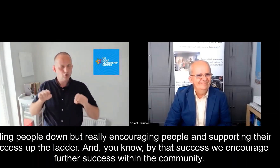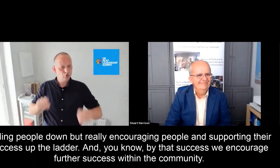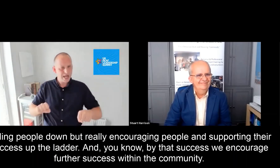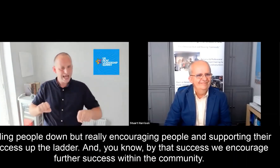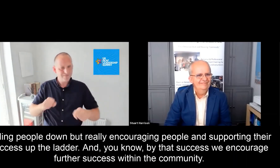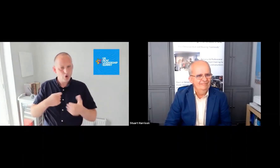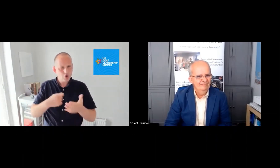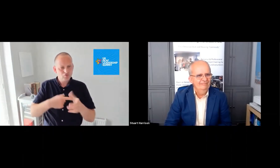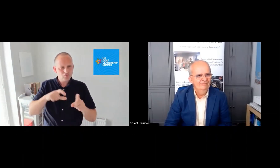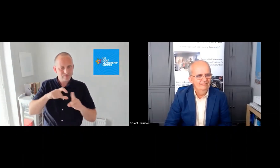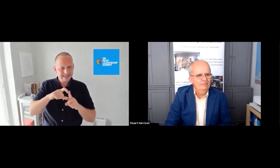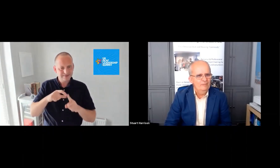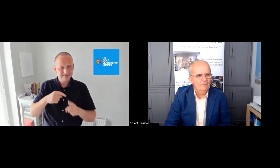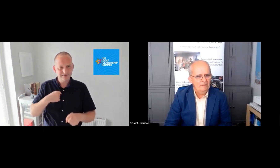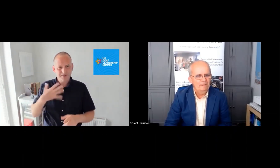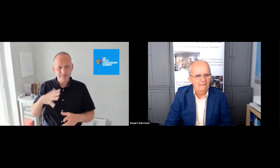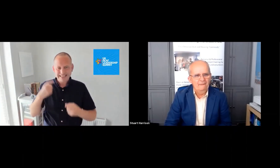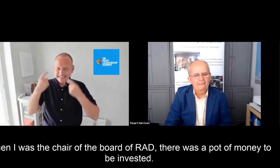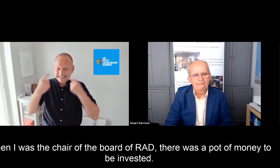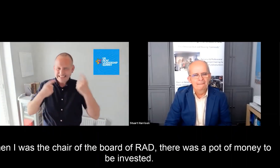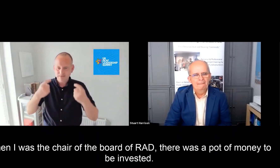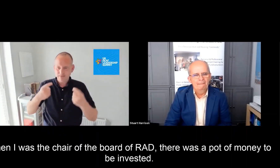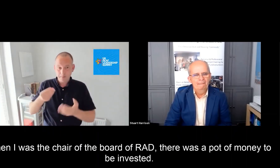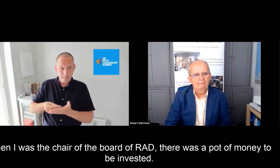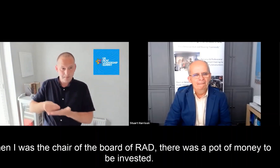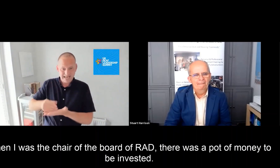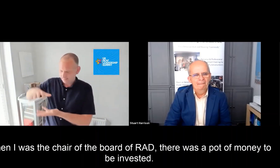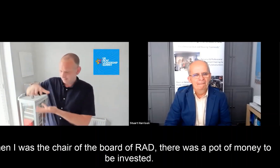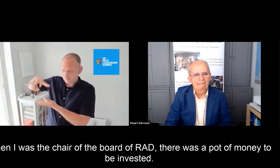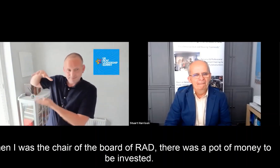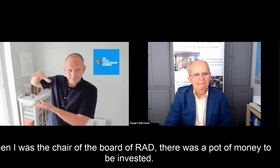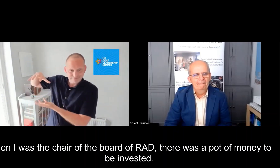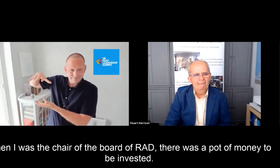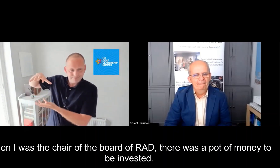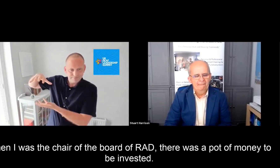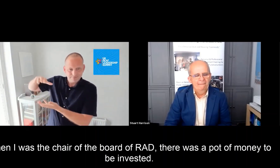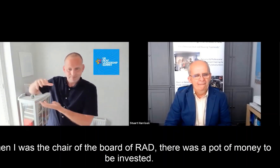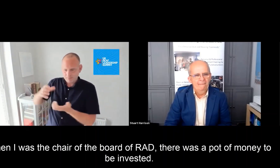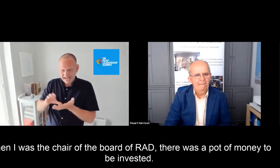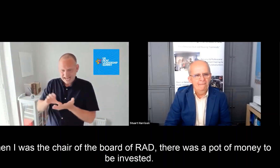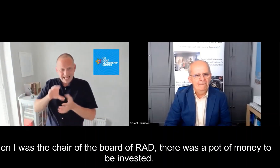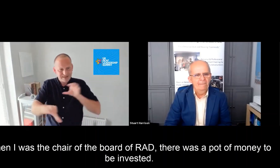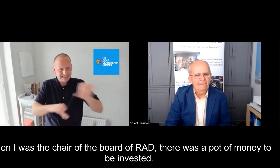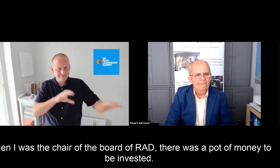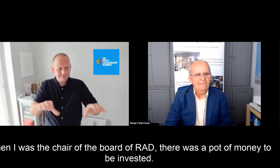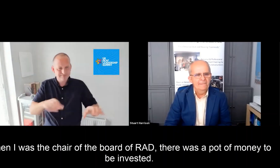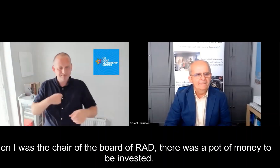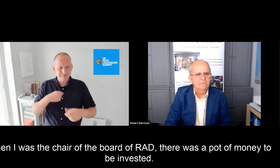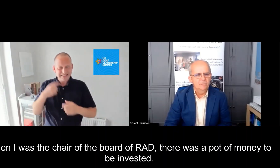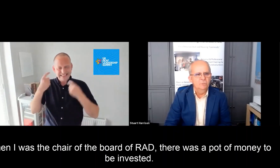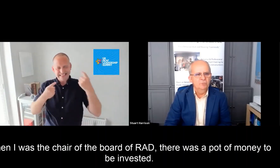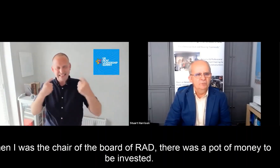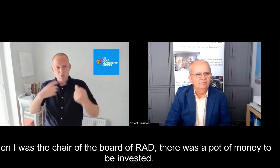community. When I was the chair of the board of RAD, there was a pot of money to be